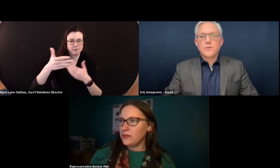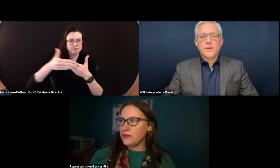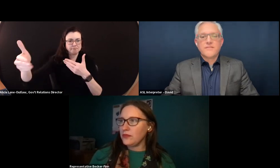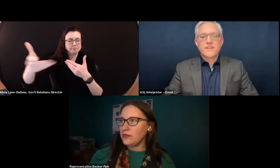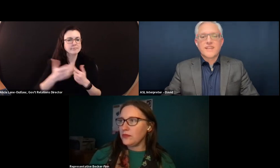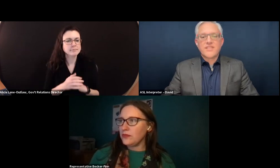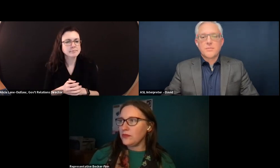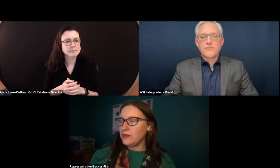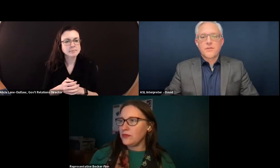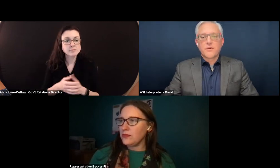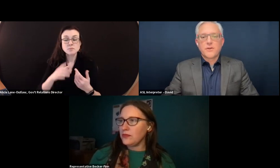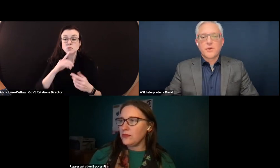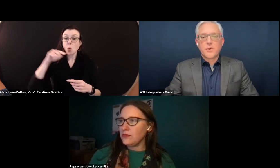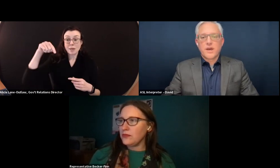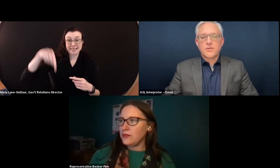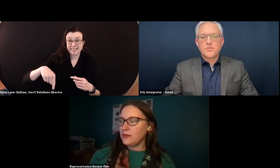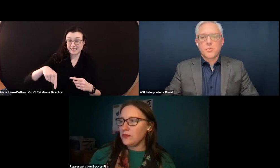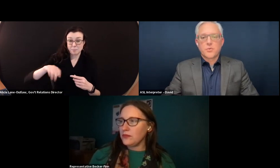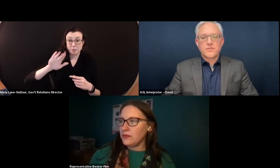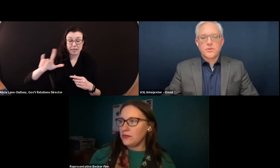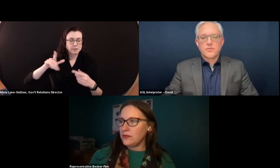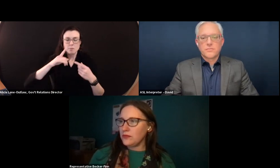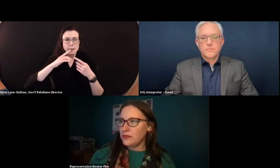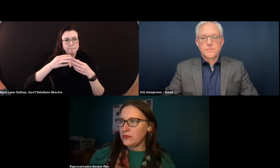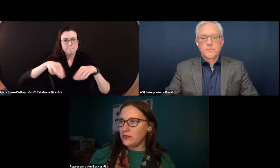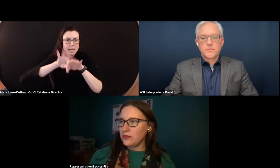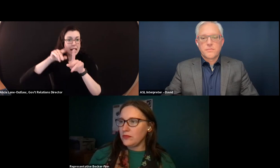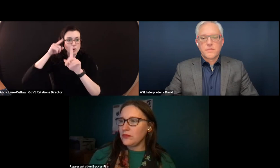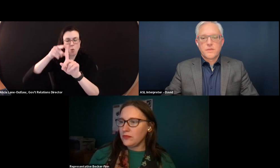how to investigate the bill further on your own, how to do some more research.